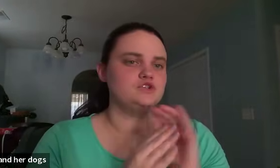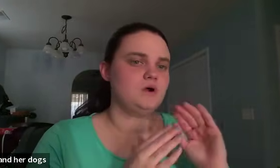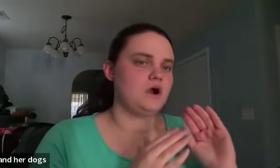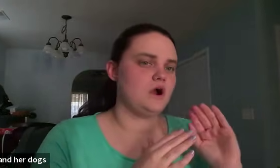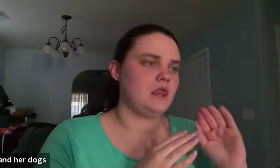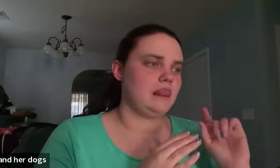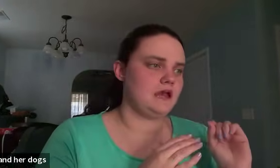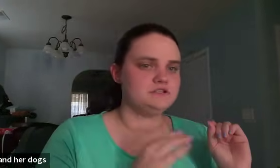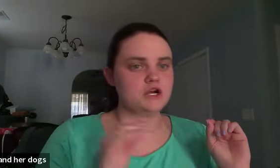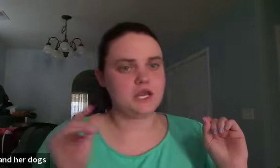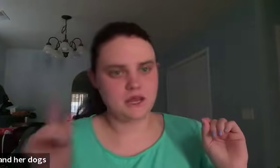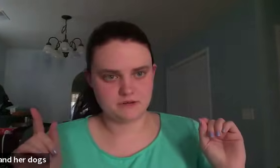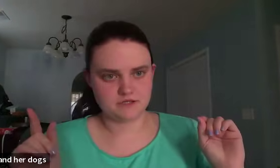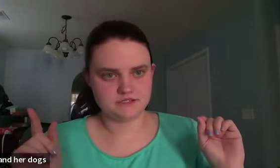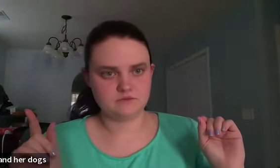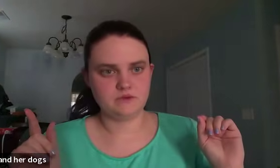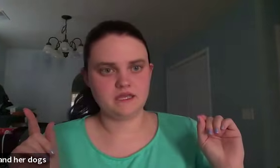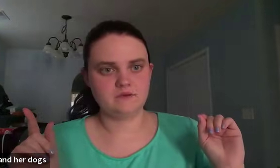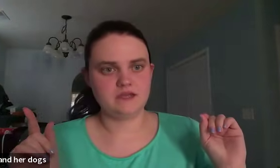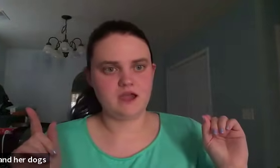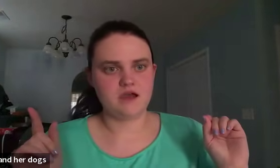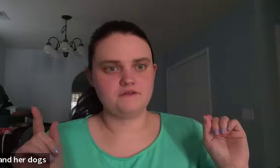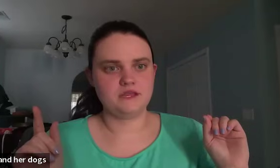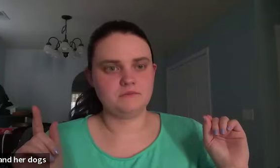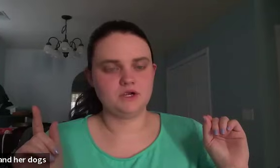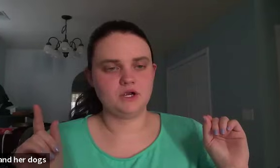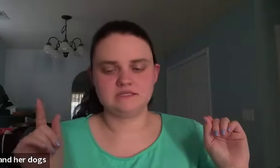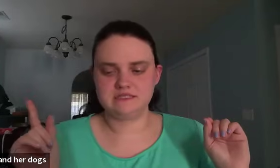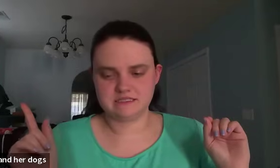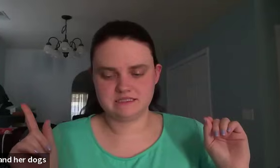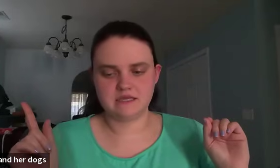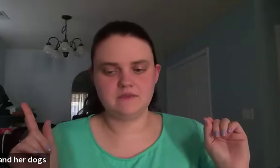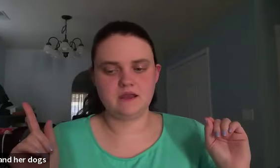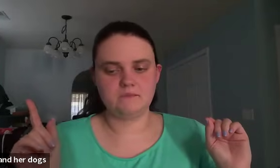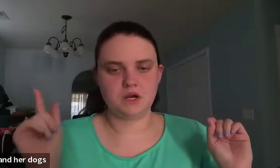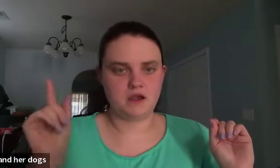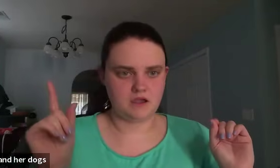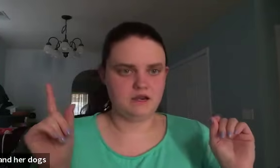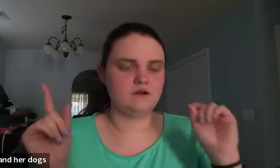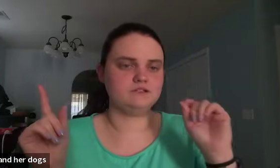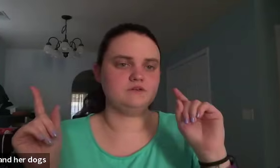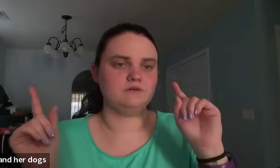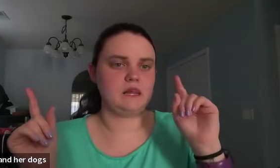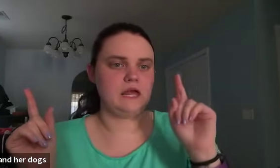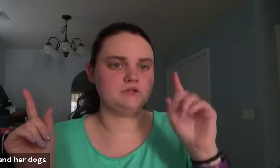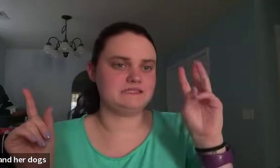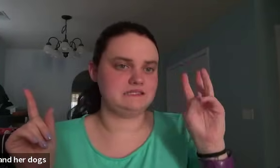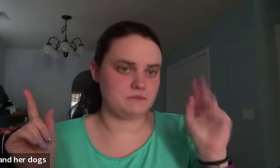to our letters and our numbers, when we have the number 6 and the number 9 and also the letters